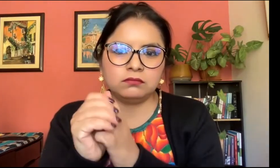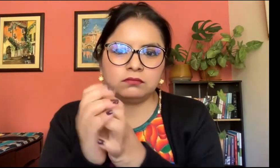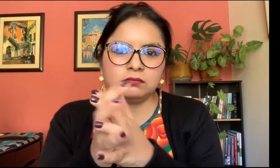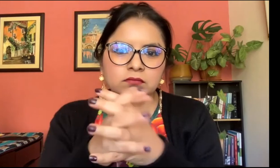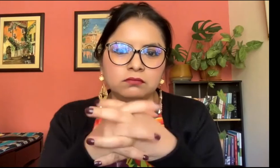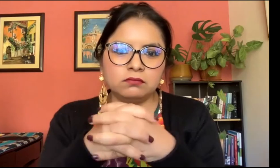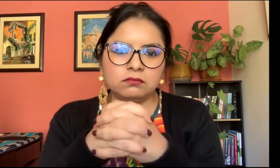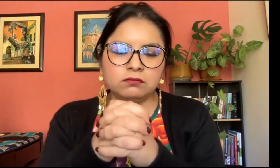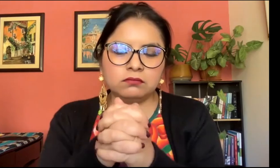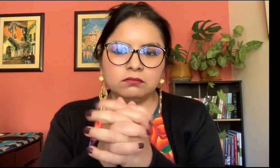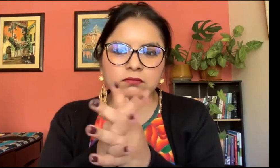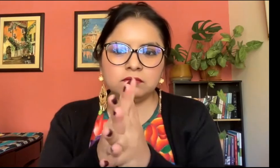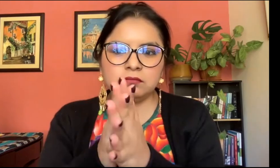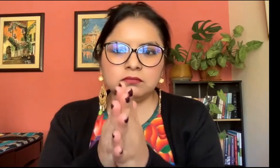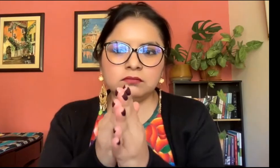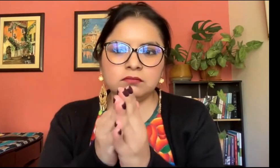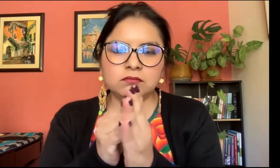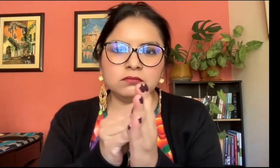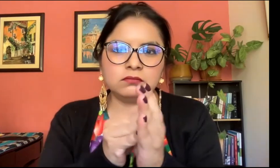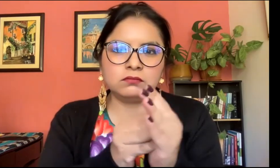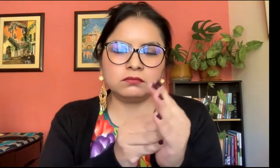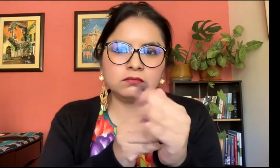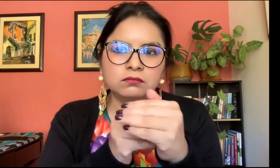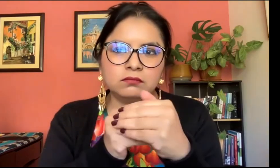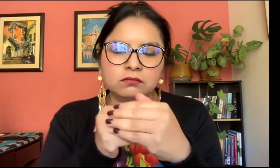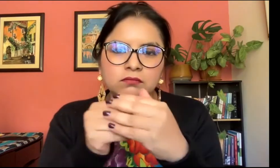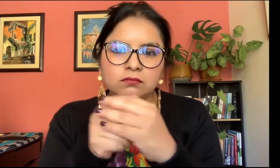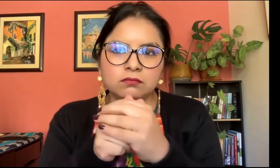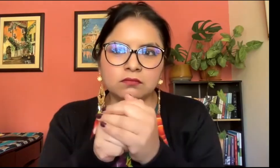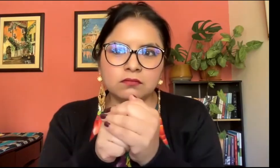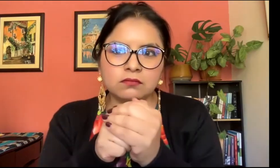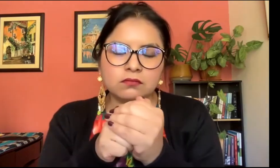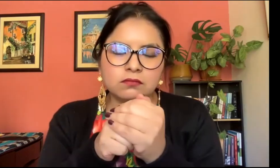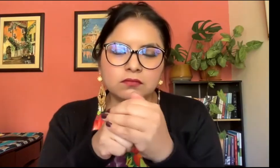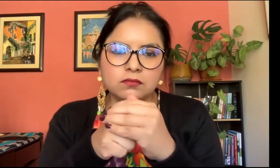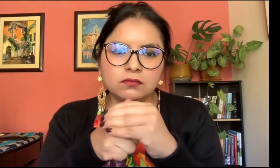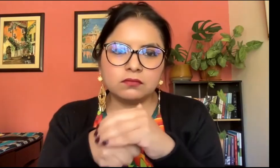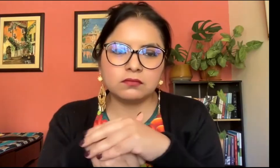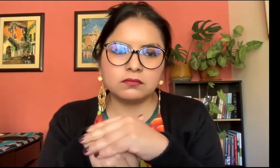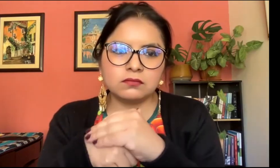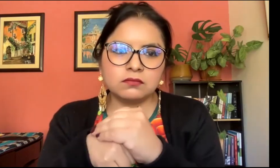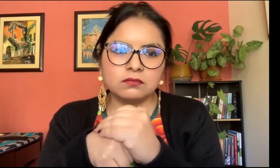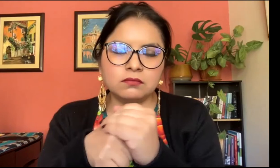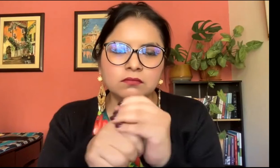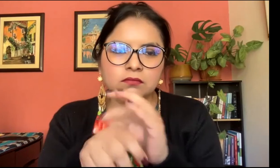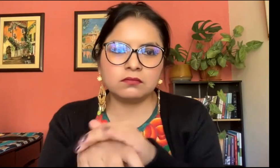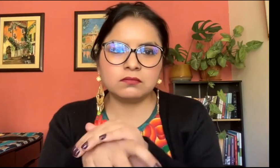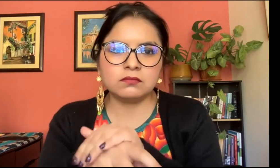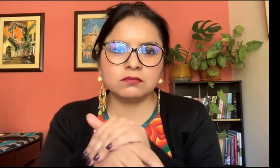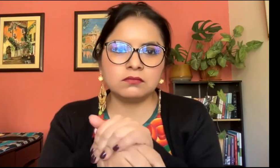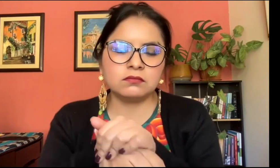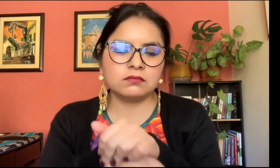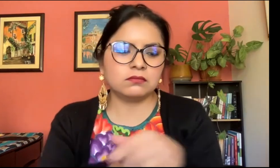but they're not sustainable because they have not been inclusive, taking into account all the stakeholders. Myrna explained that how